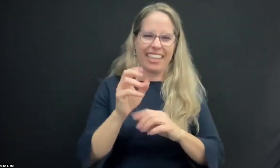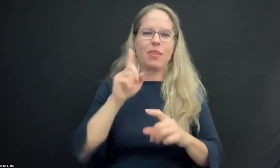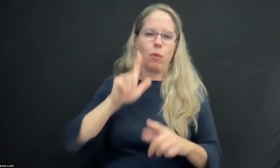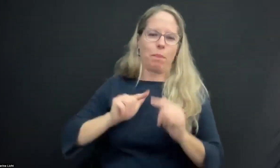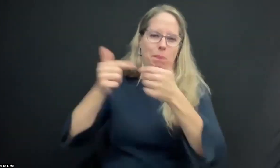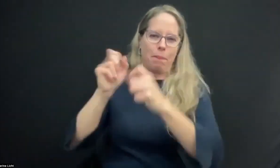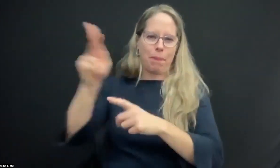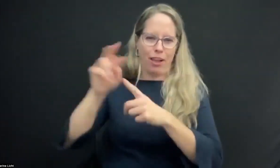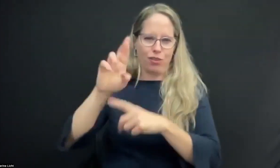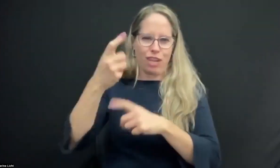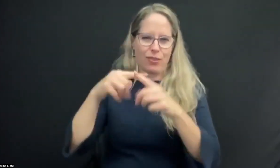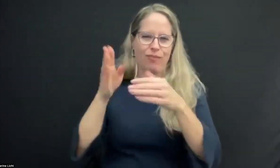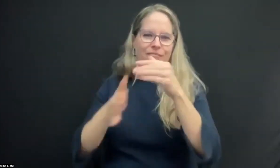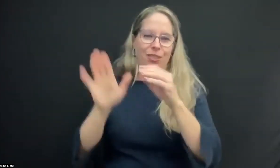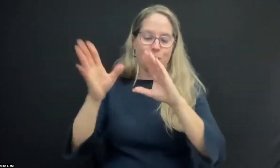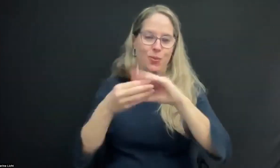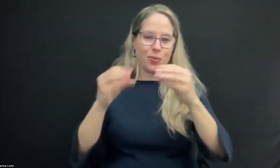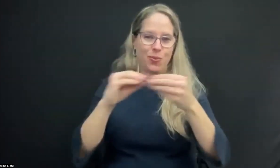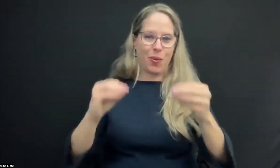and then we'll go back to Rachel to finish her story.